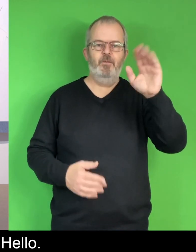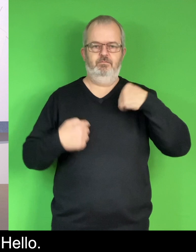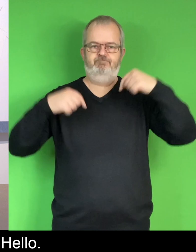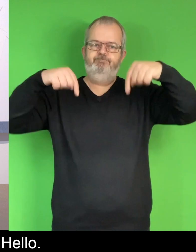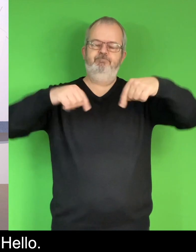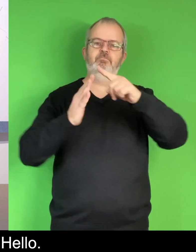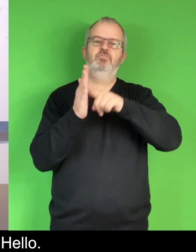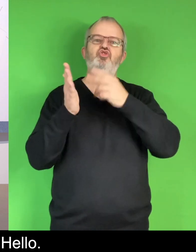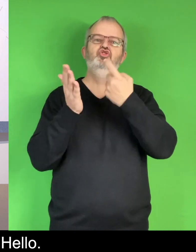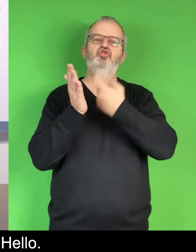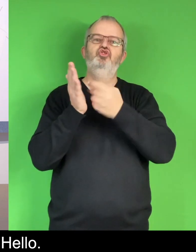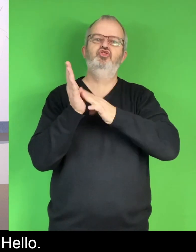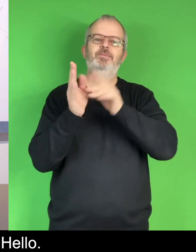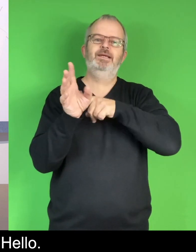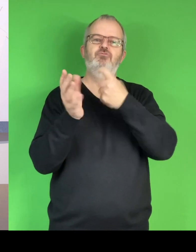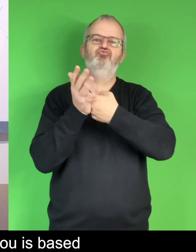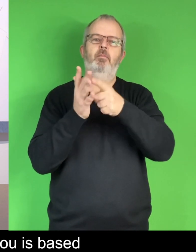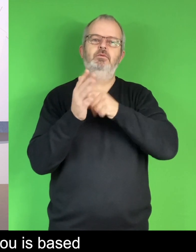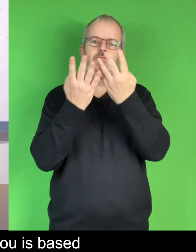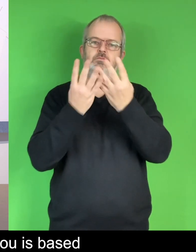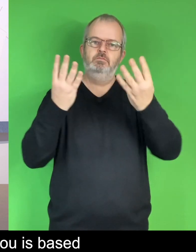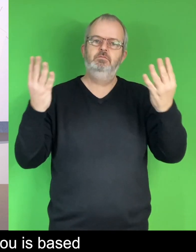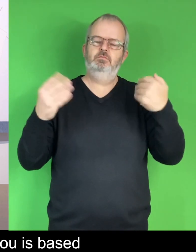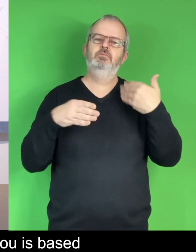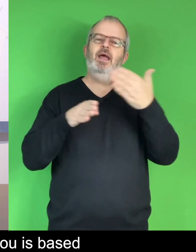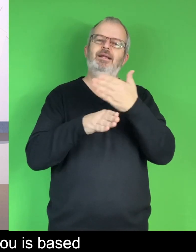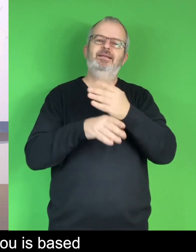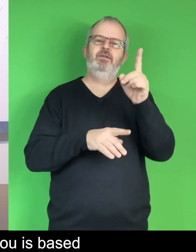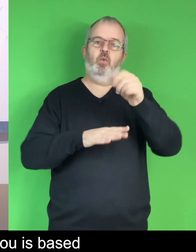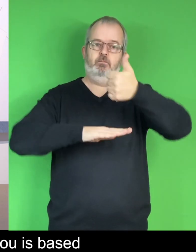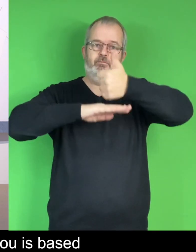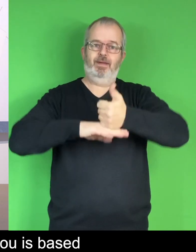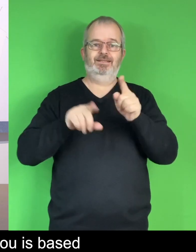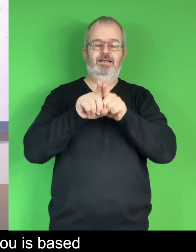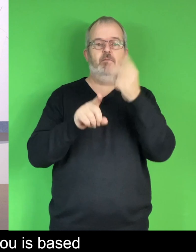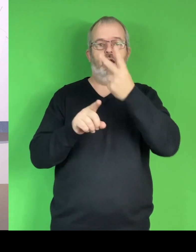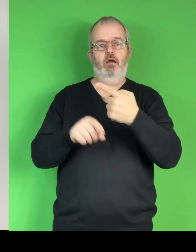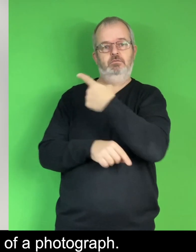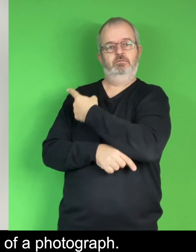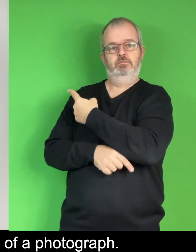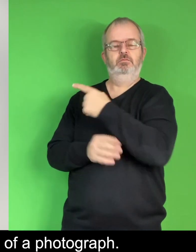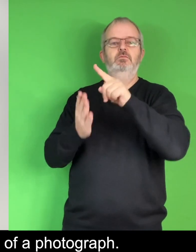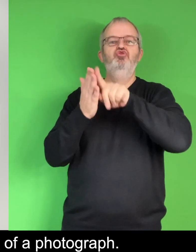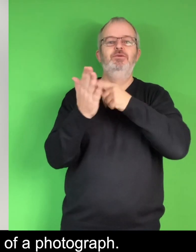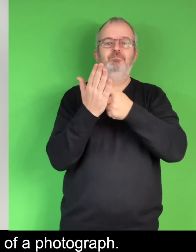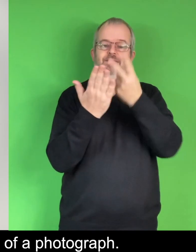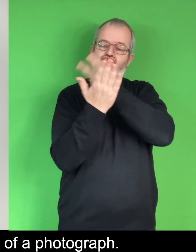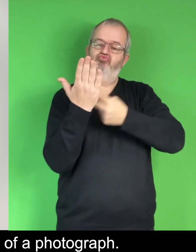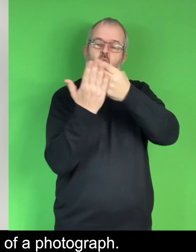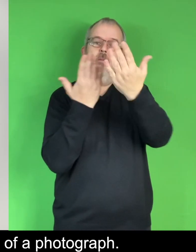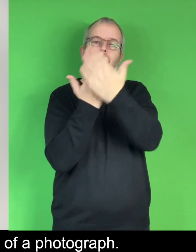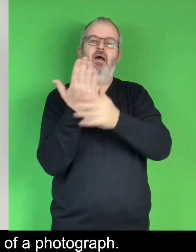Hello, I'm here in the Jimmy Roberts exhibition. The activity I've got for you is based on this piece of art behind me. Jimmy has drawn on the back of